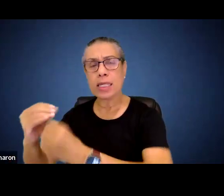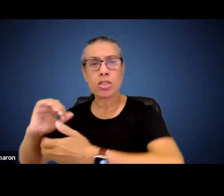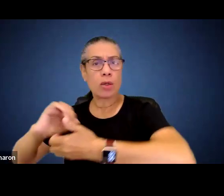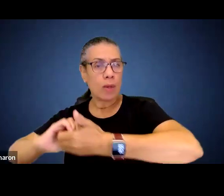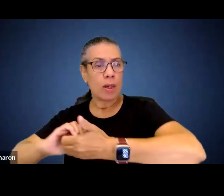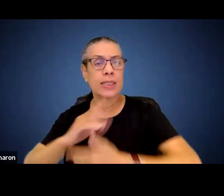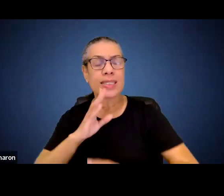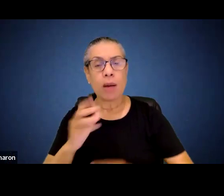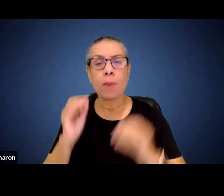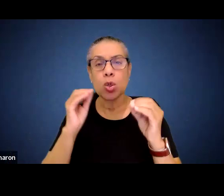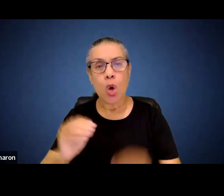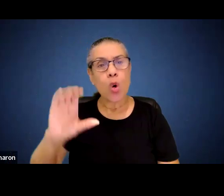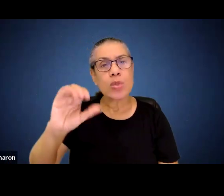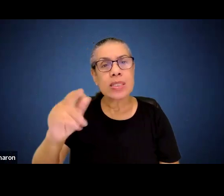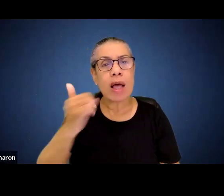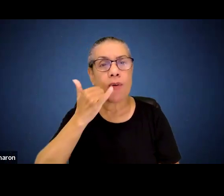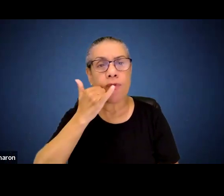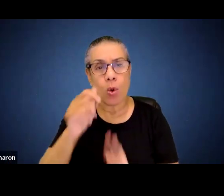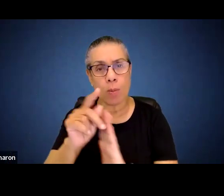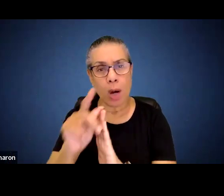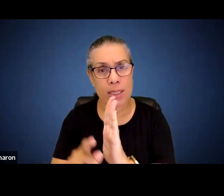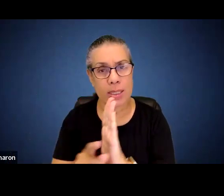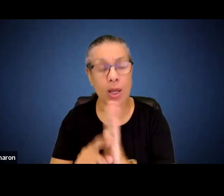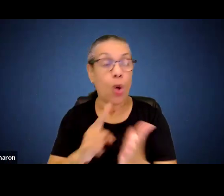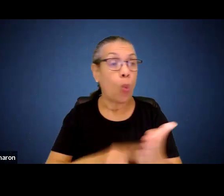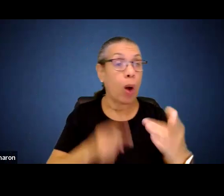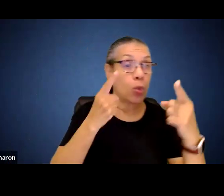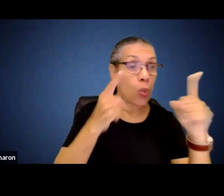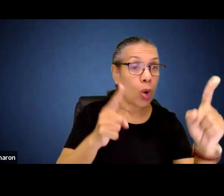cell phone policy. We need to understand what is and isn't working. From my